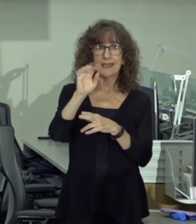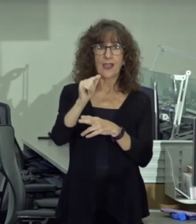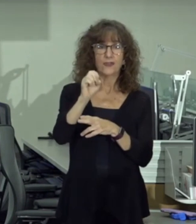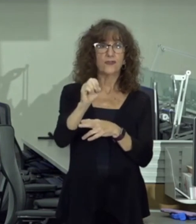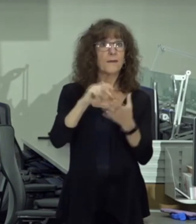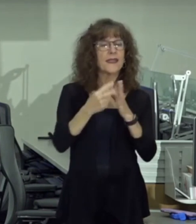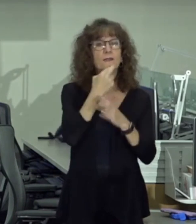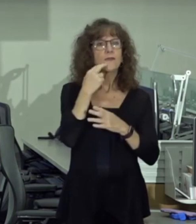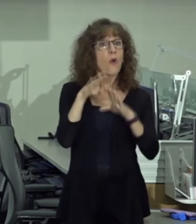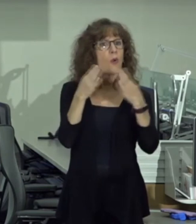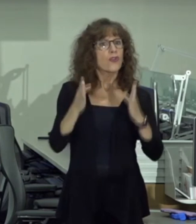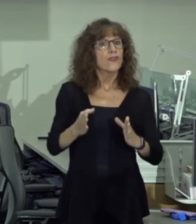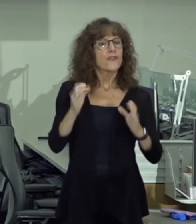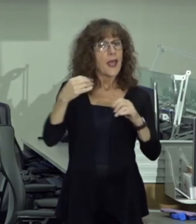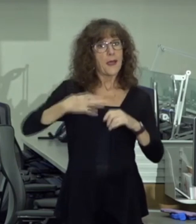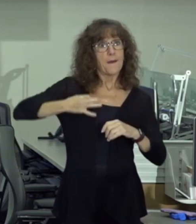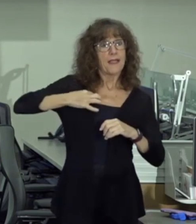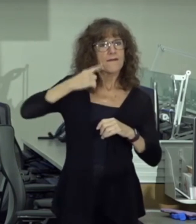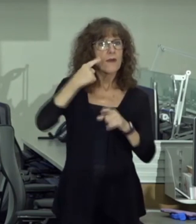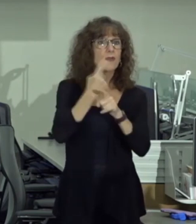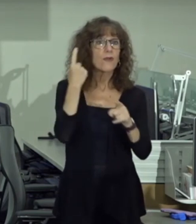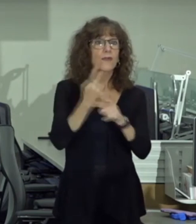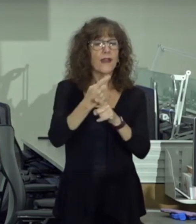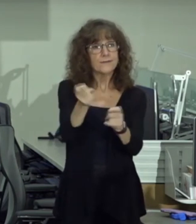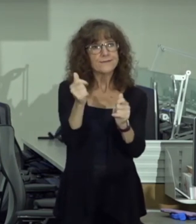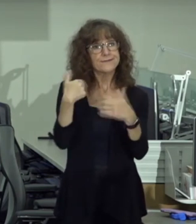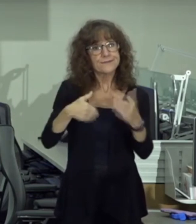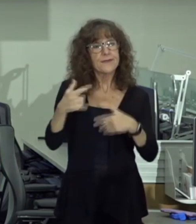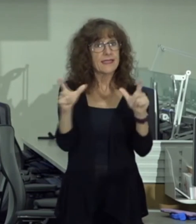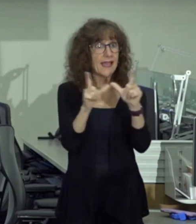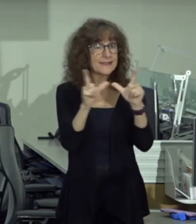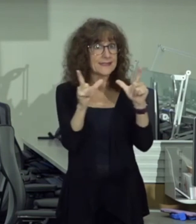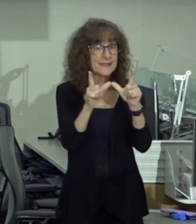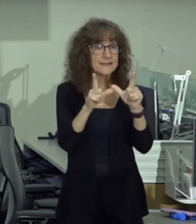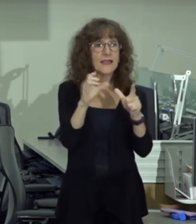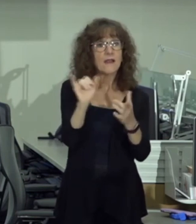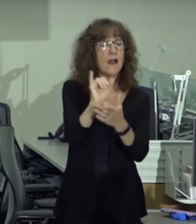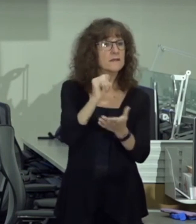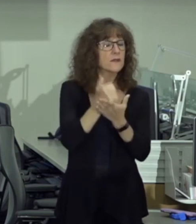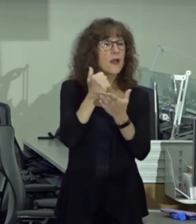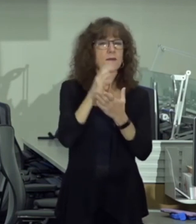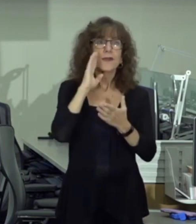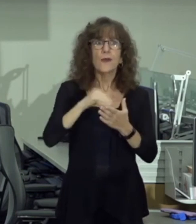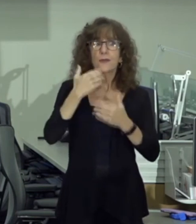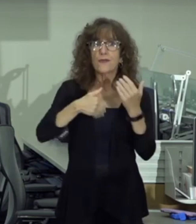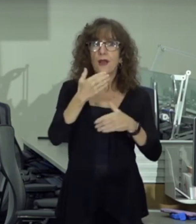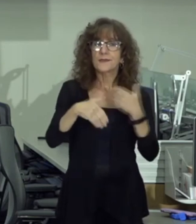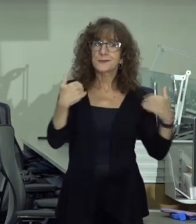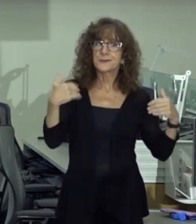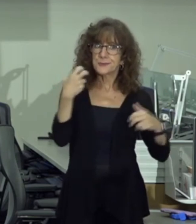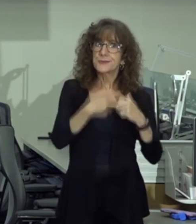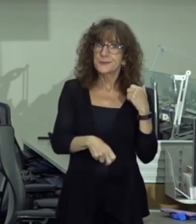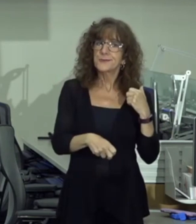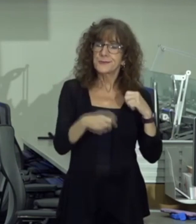restaurant owners to apply for the appropriate expedited licenses, as well as to help. We know that this whole process is very